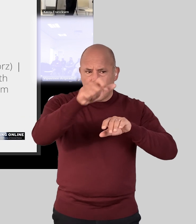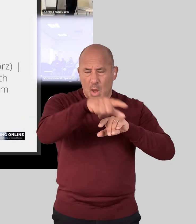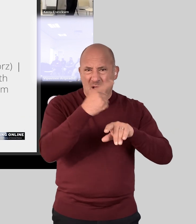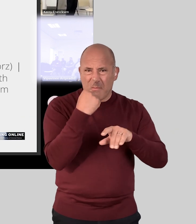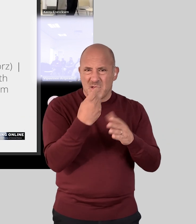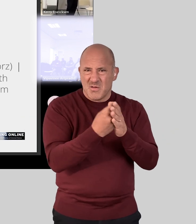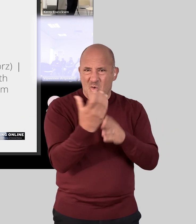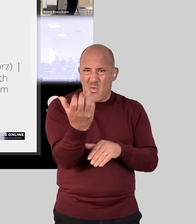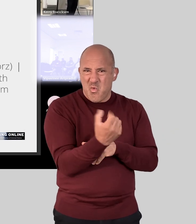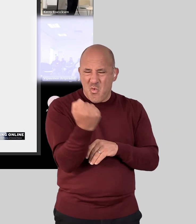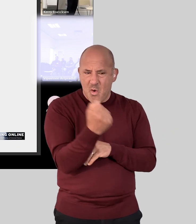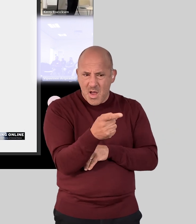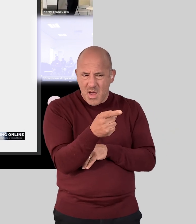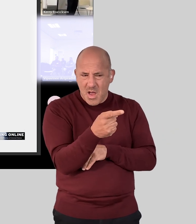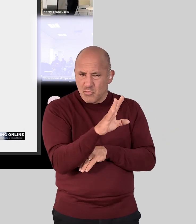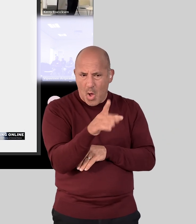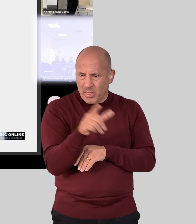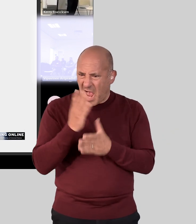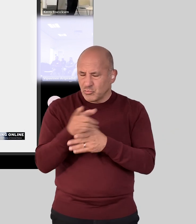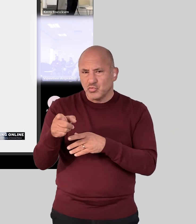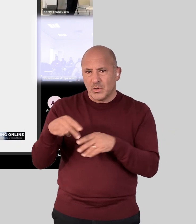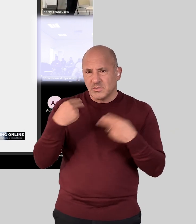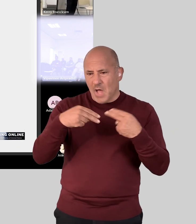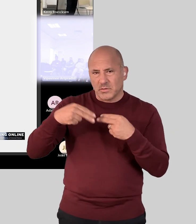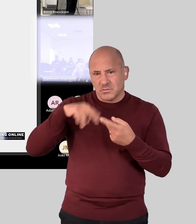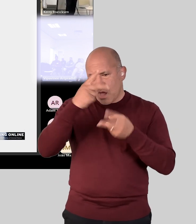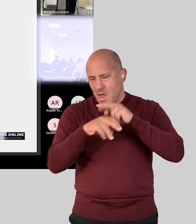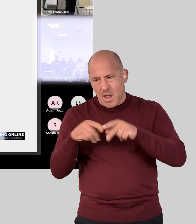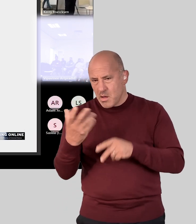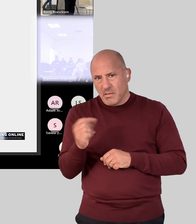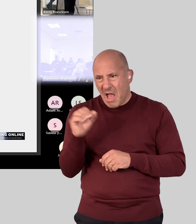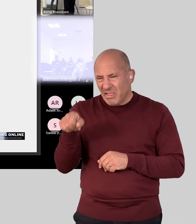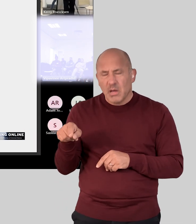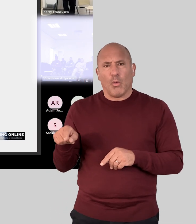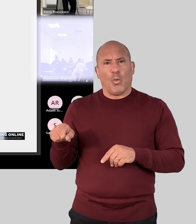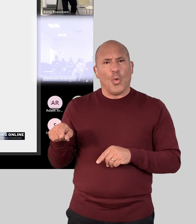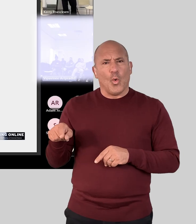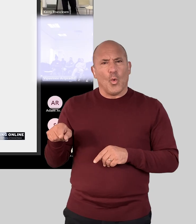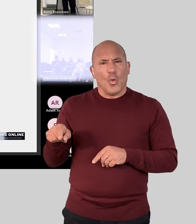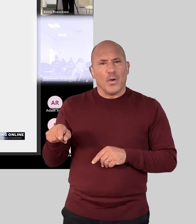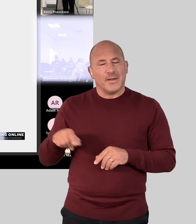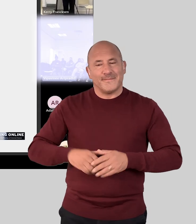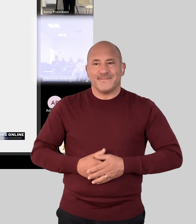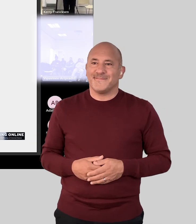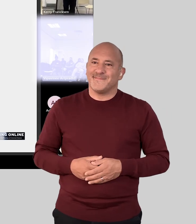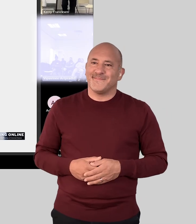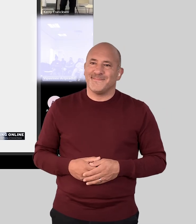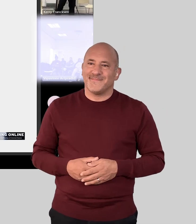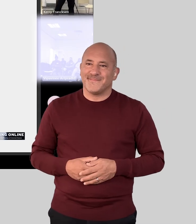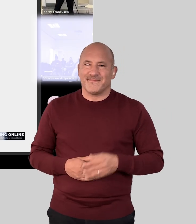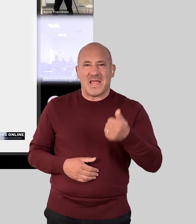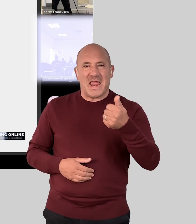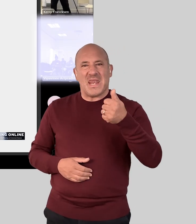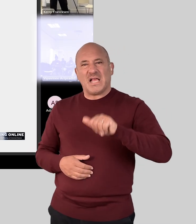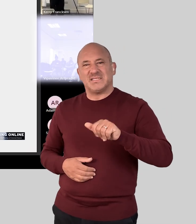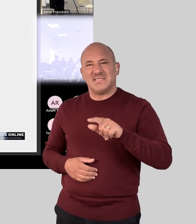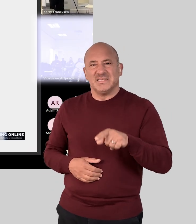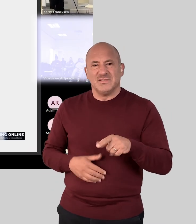sort of a deeper context to that actually somebody might be making income from that, and it's not the